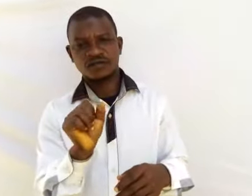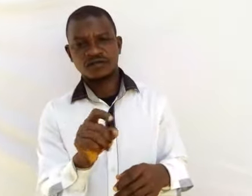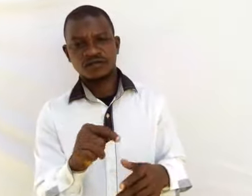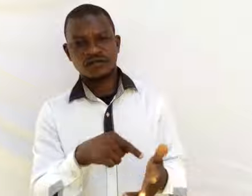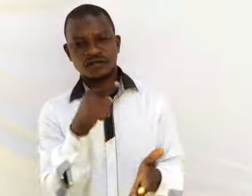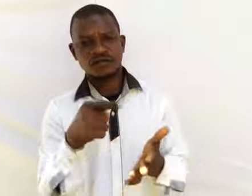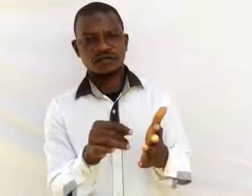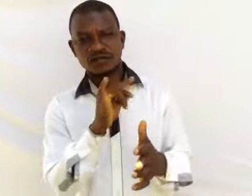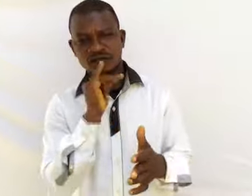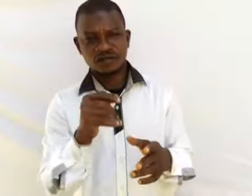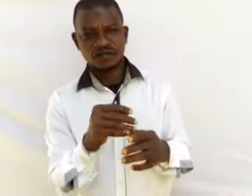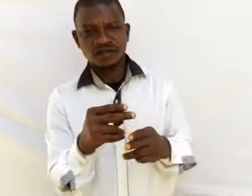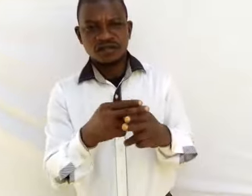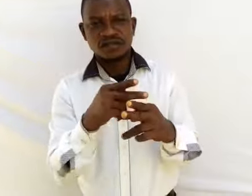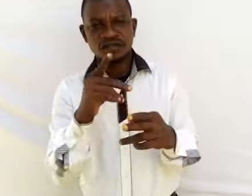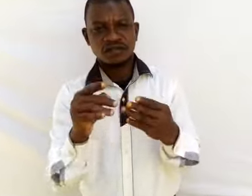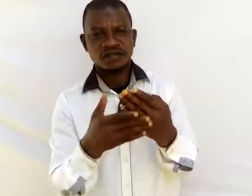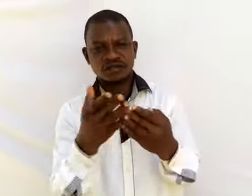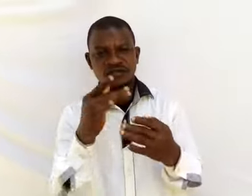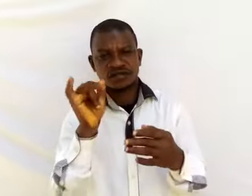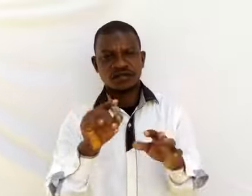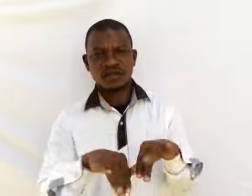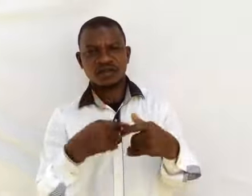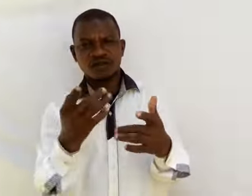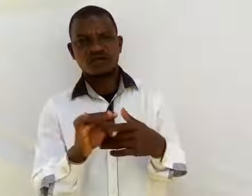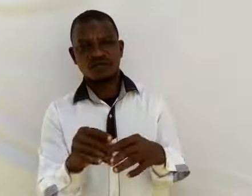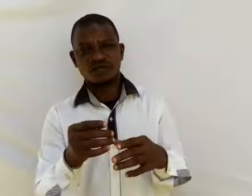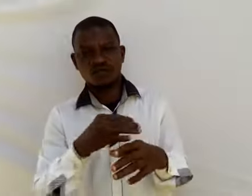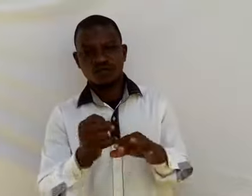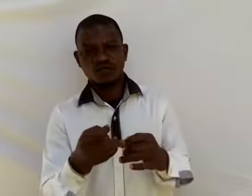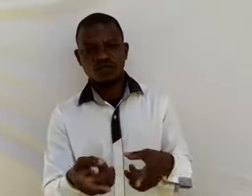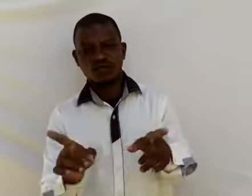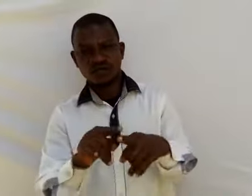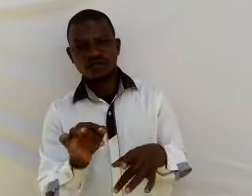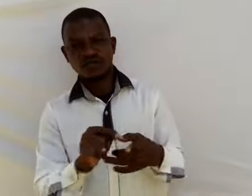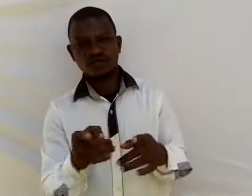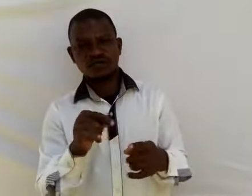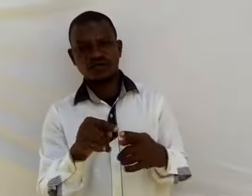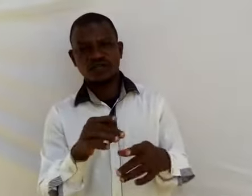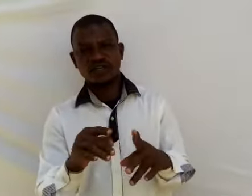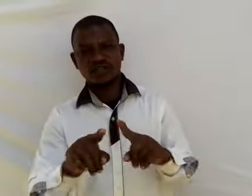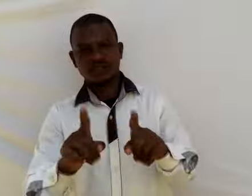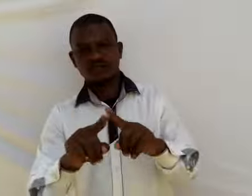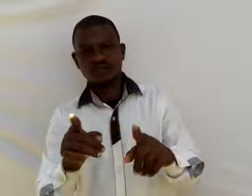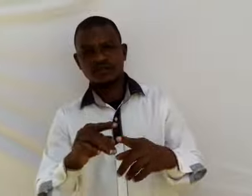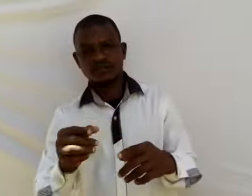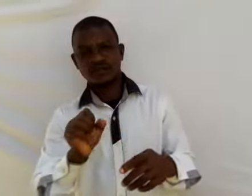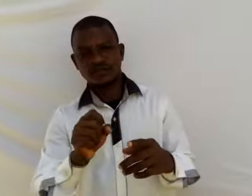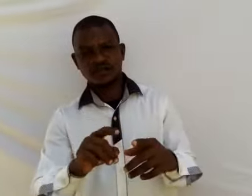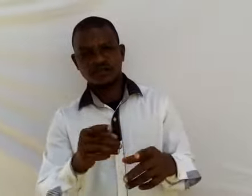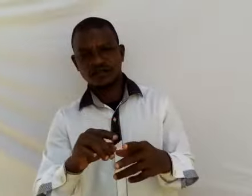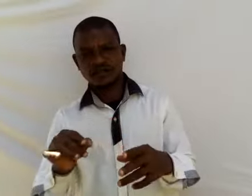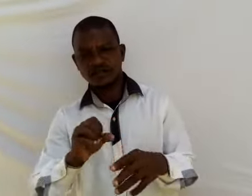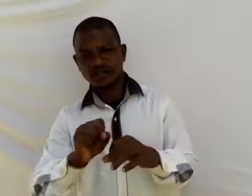is simply how often the species occur at different sites in its habitat.